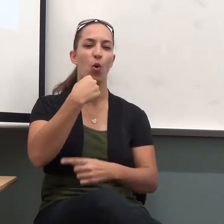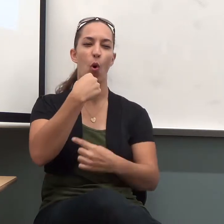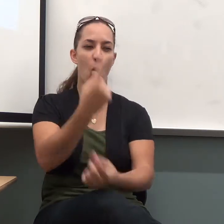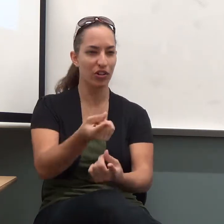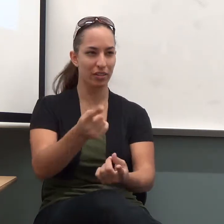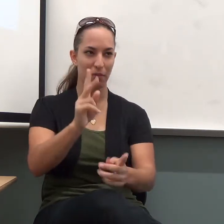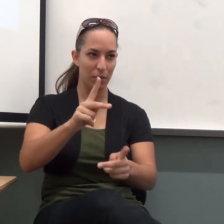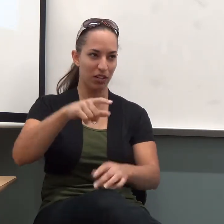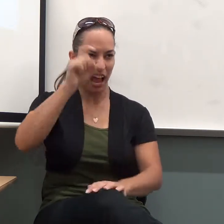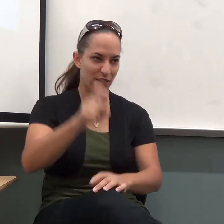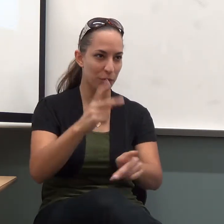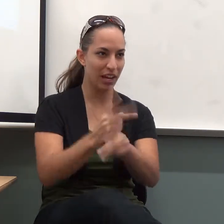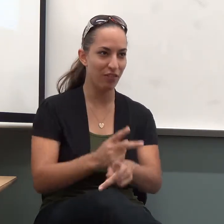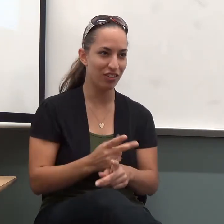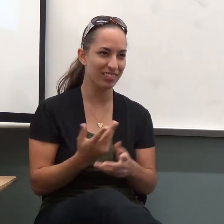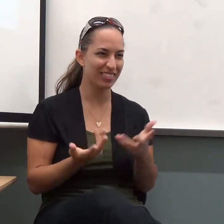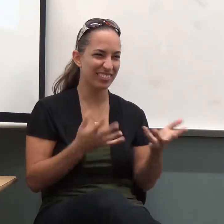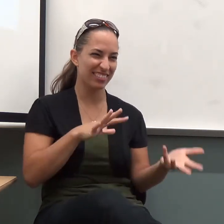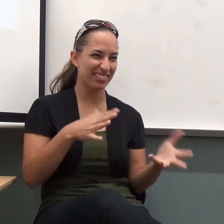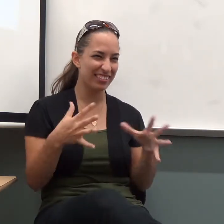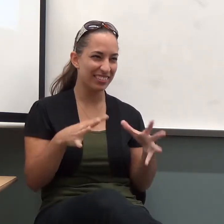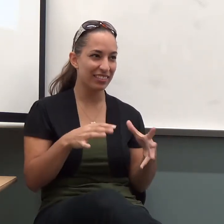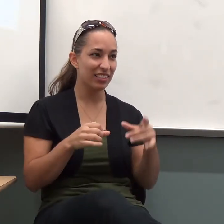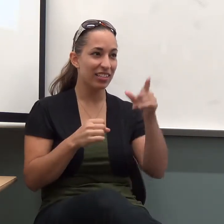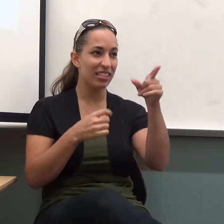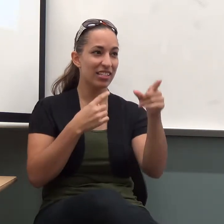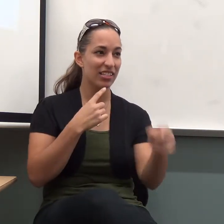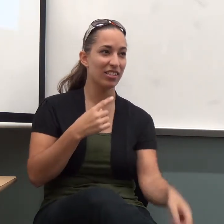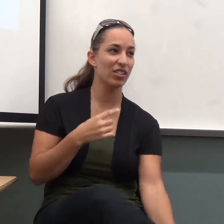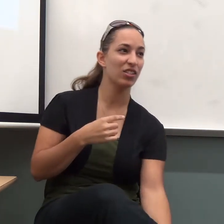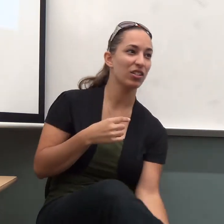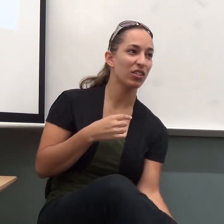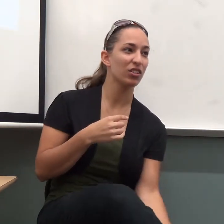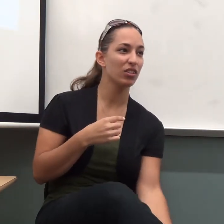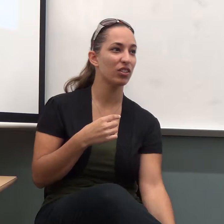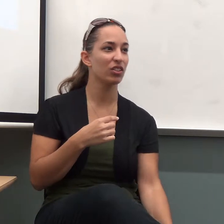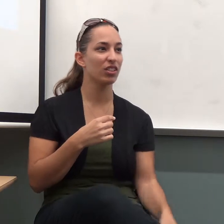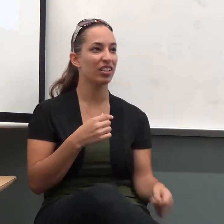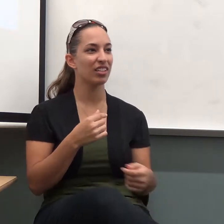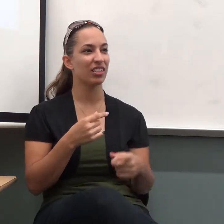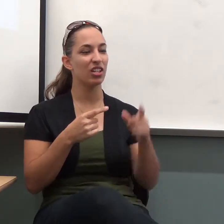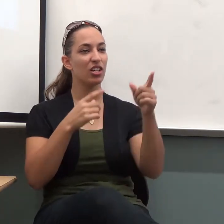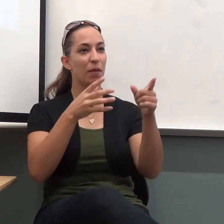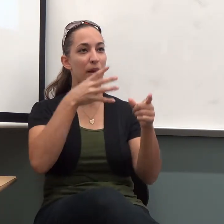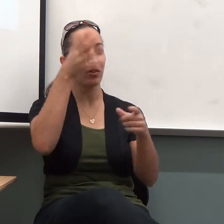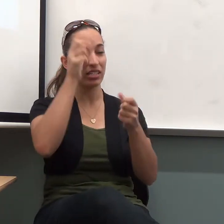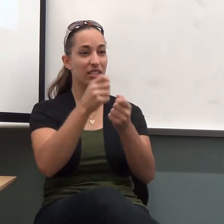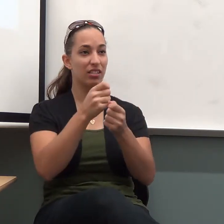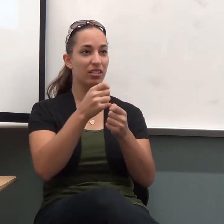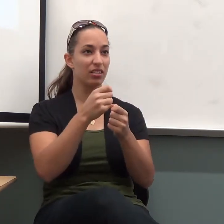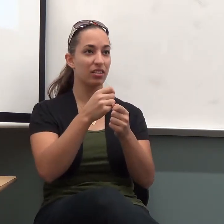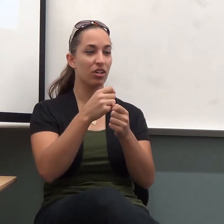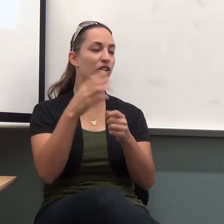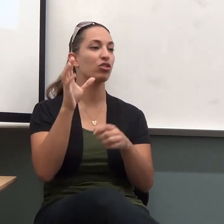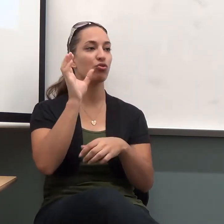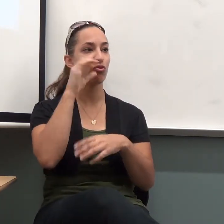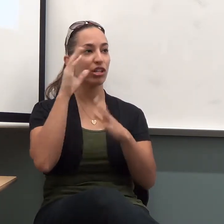But strangers give a lot of candy on Halloween. I think it's like there's a, so then you have to take it to the hospital and get x-rayed.